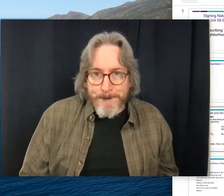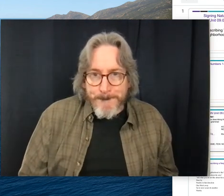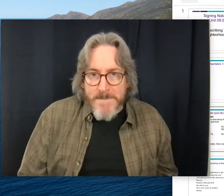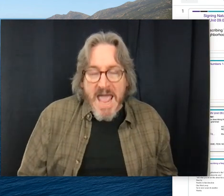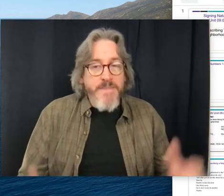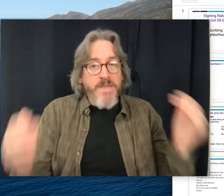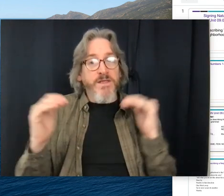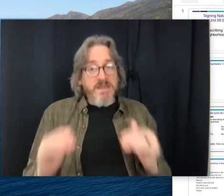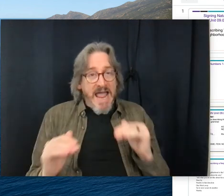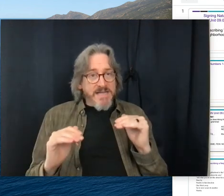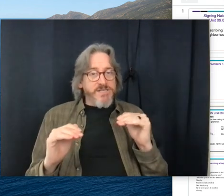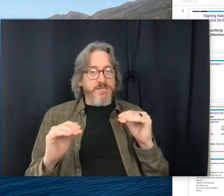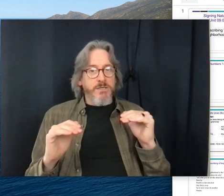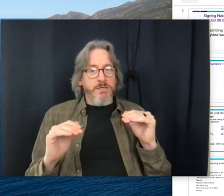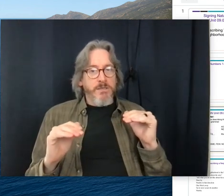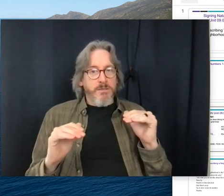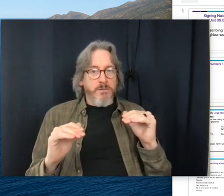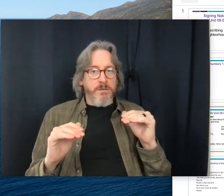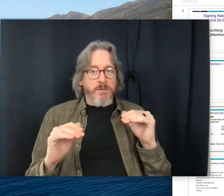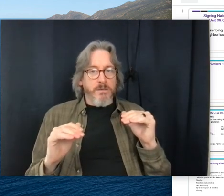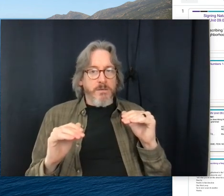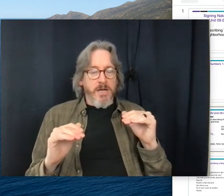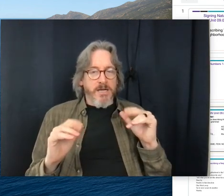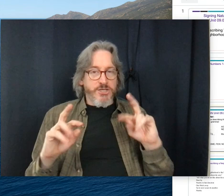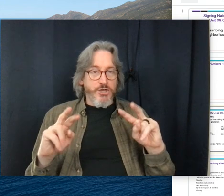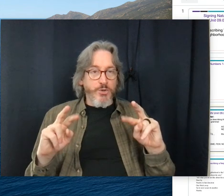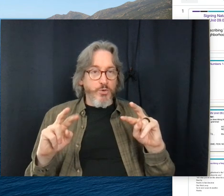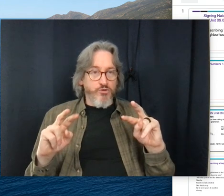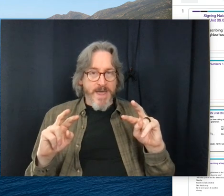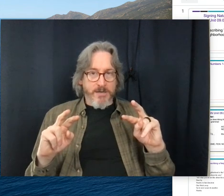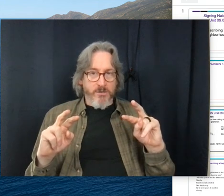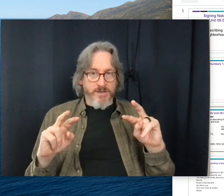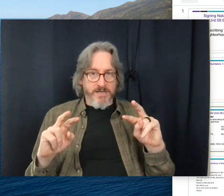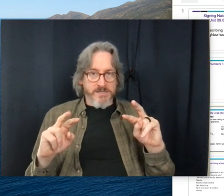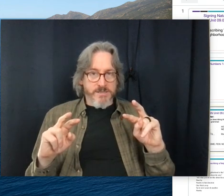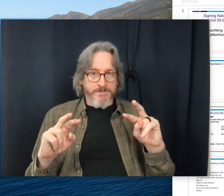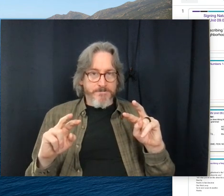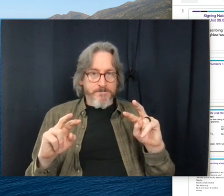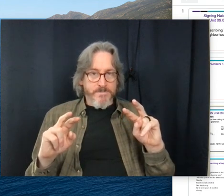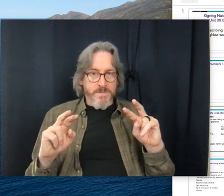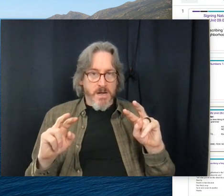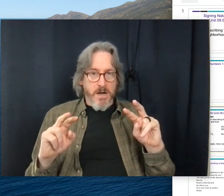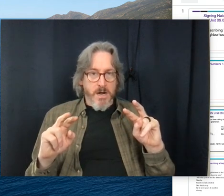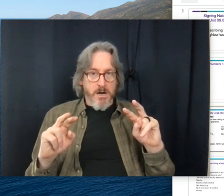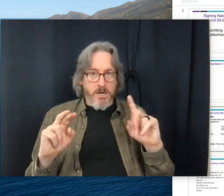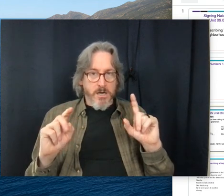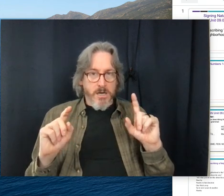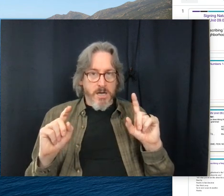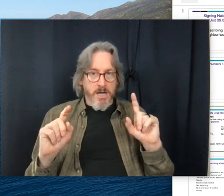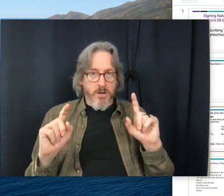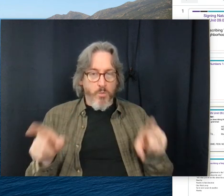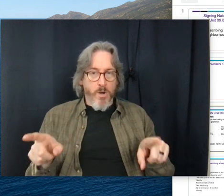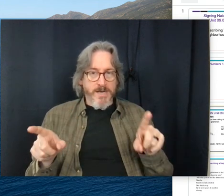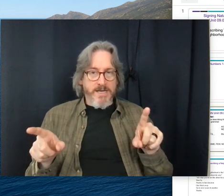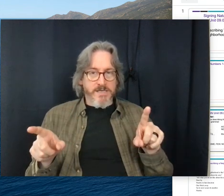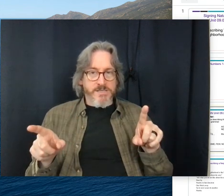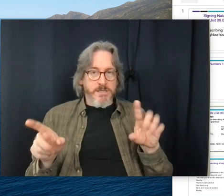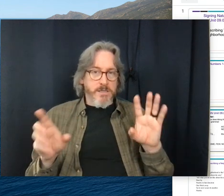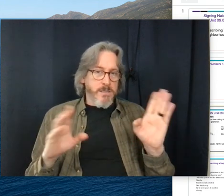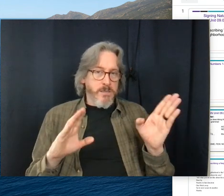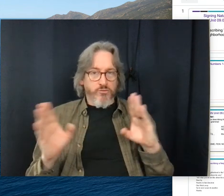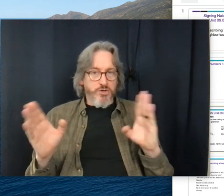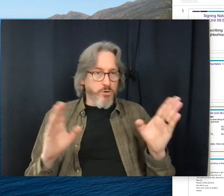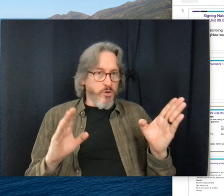And then the last two grammatical things are one